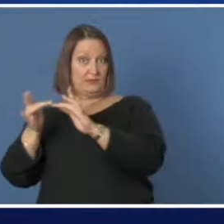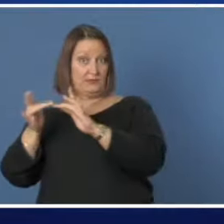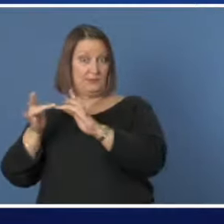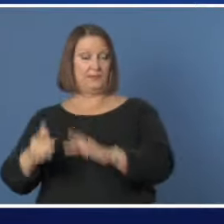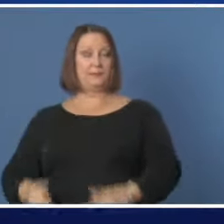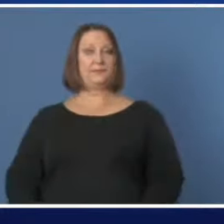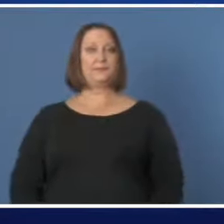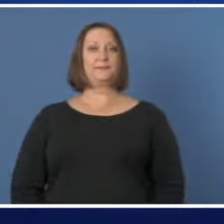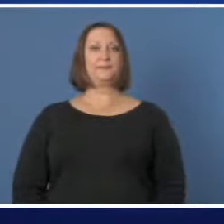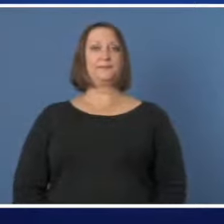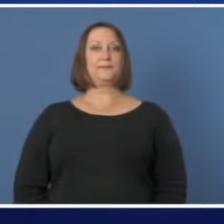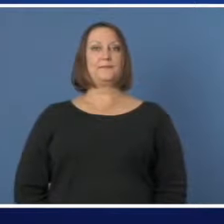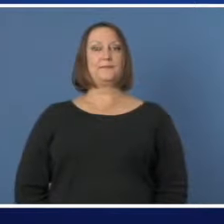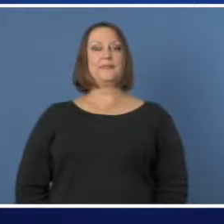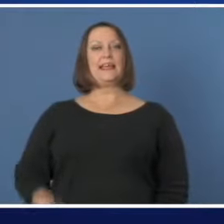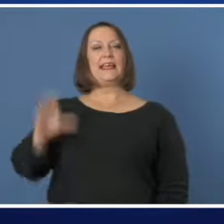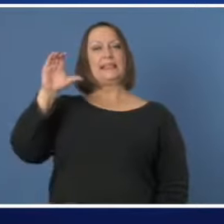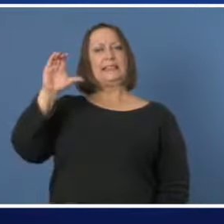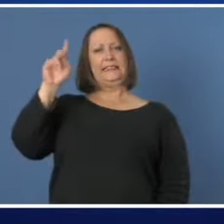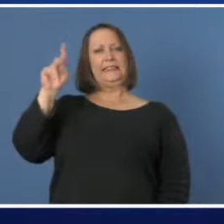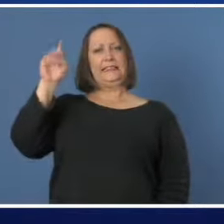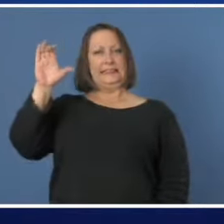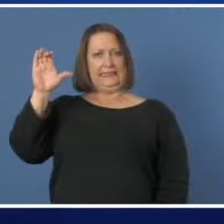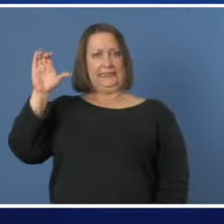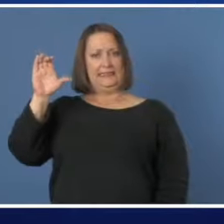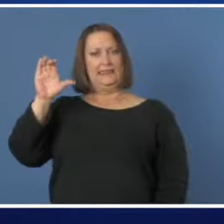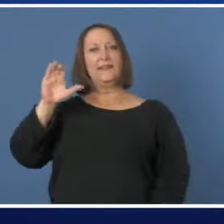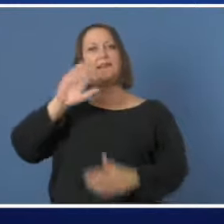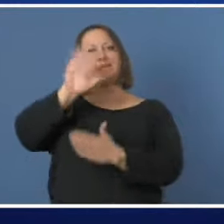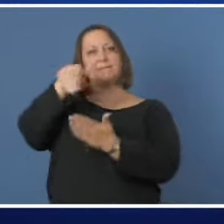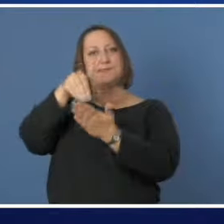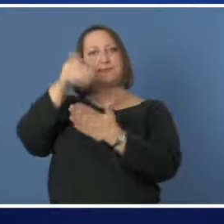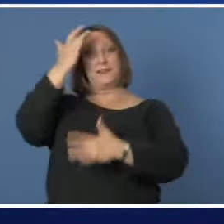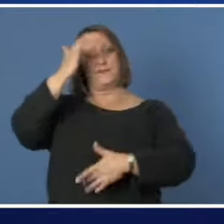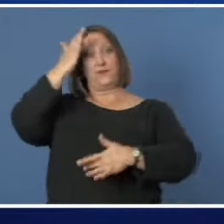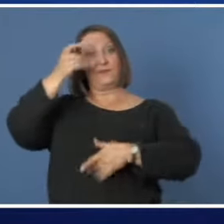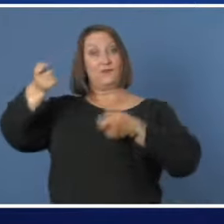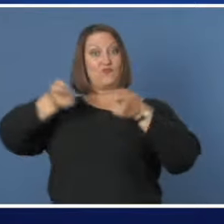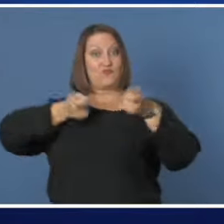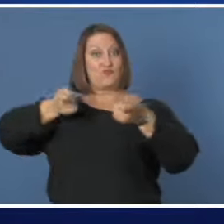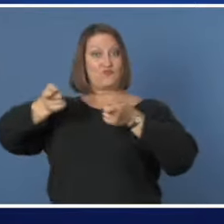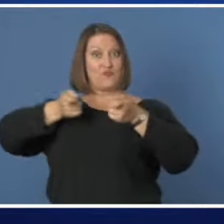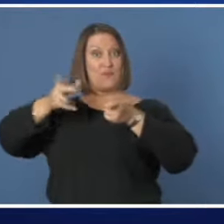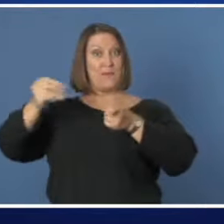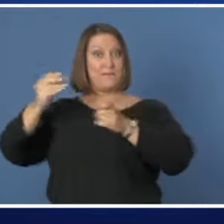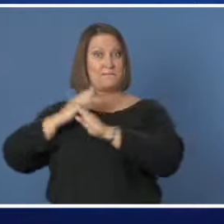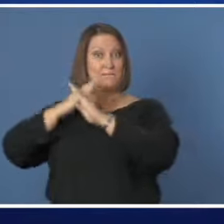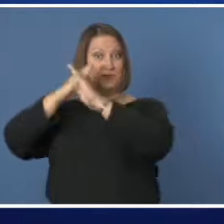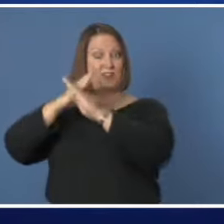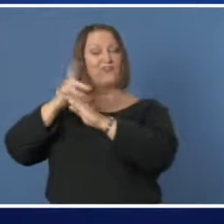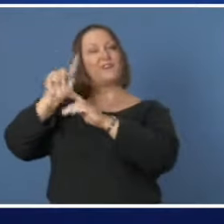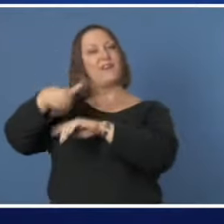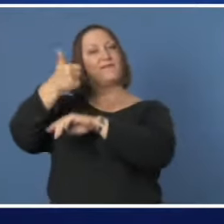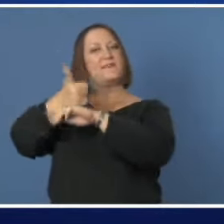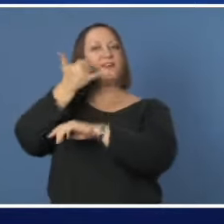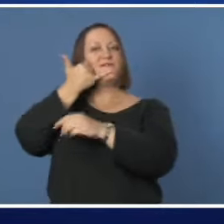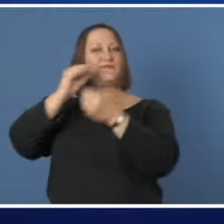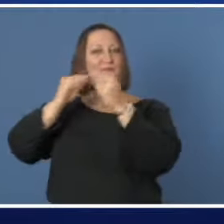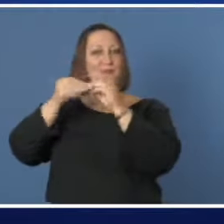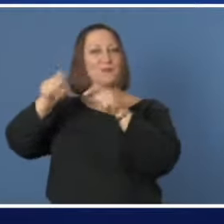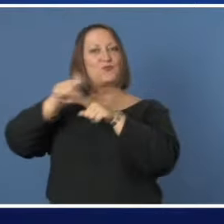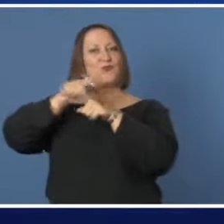updates Centers for Disease Control and Prevention Public response